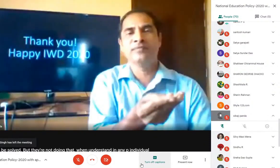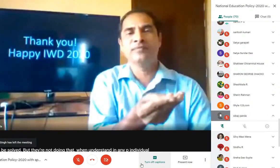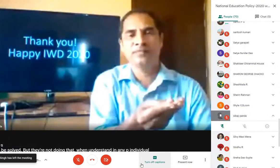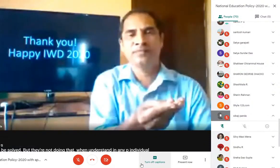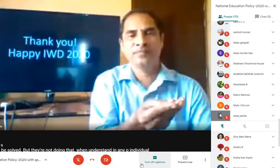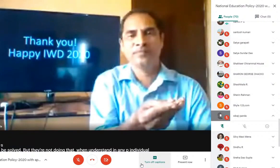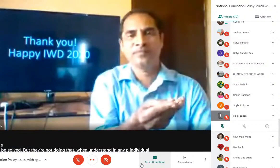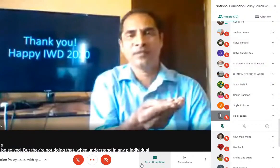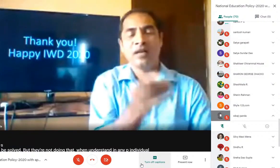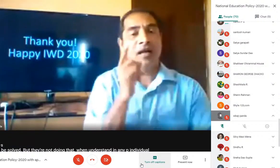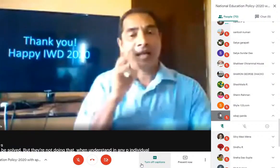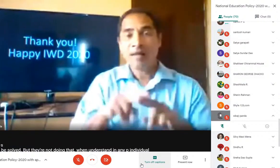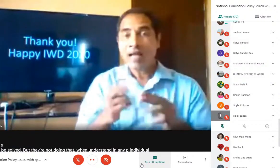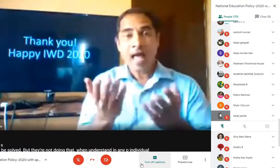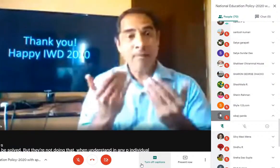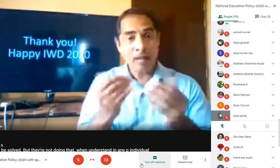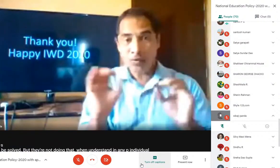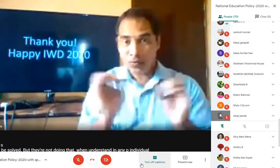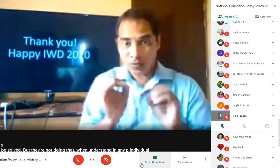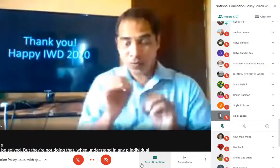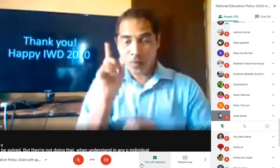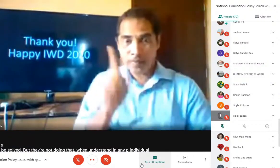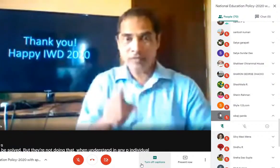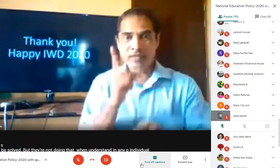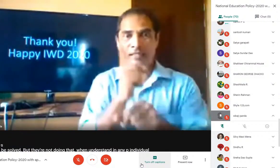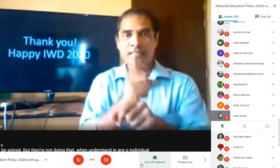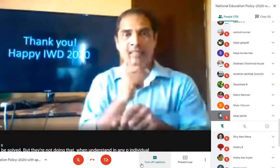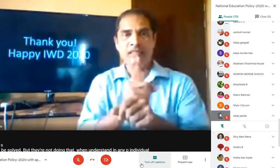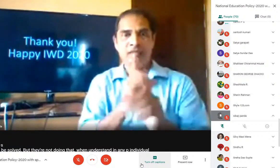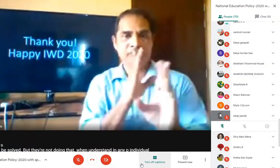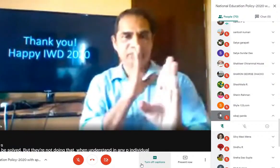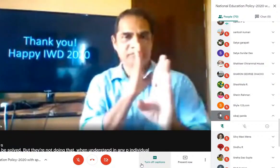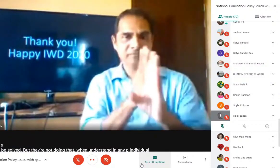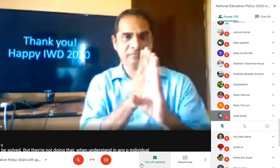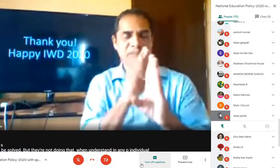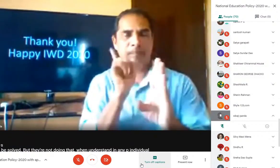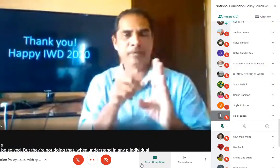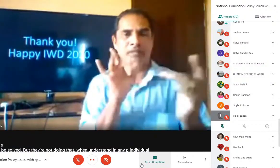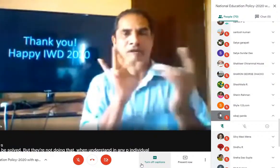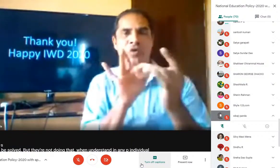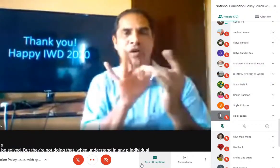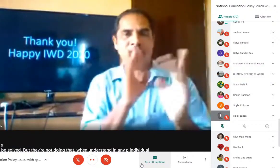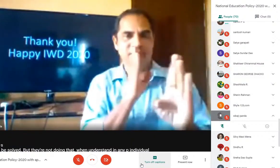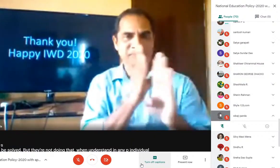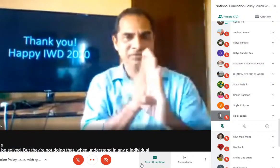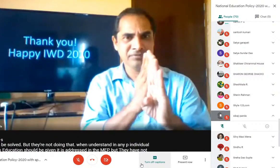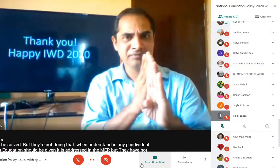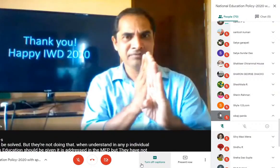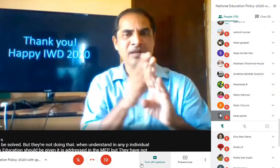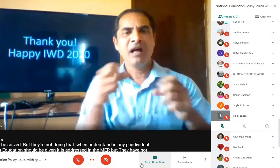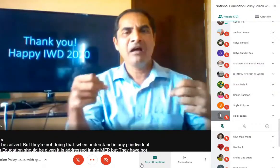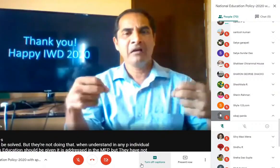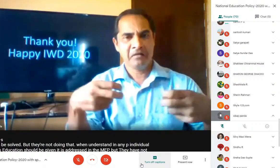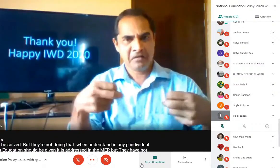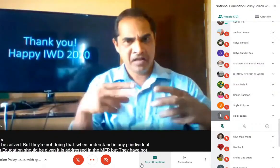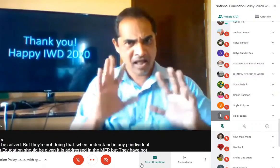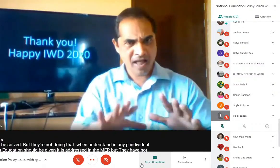not given. That should be given, but right now it's not happening. They should be in contact